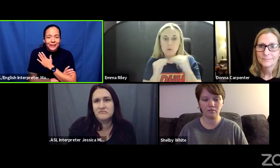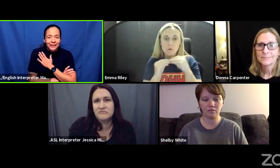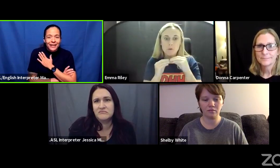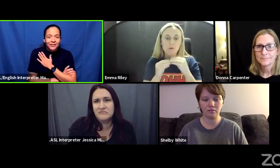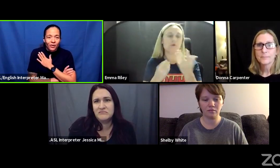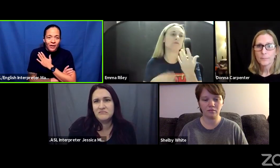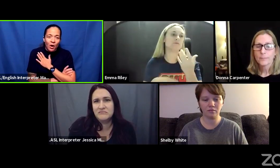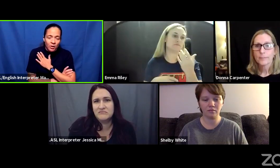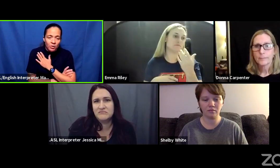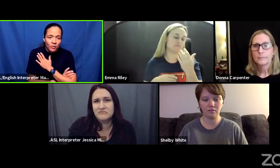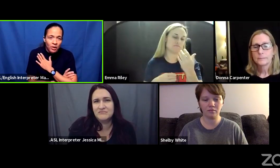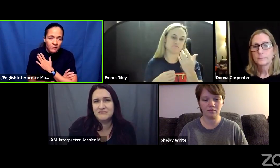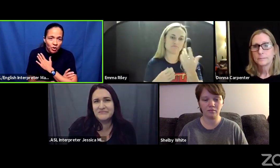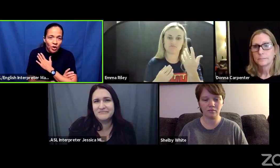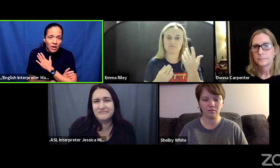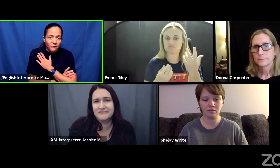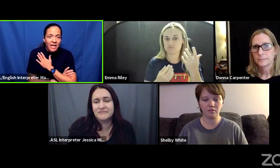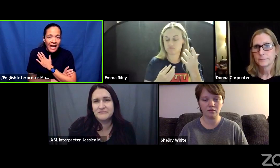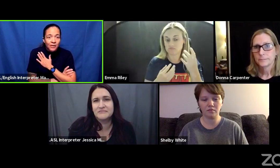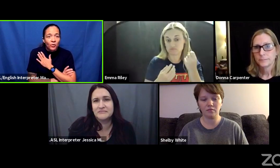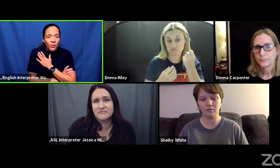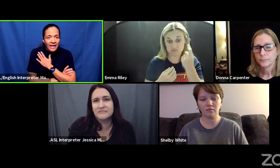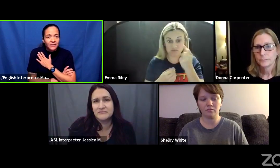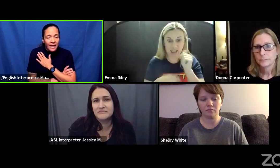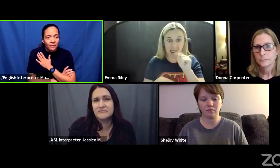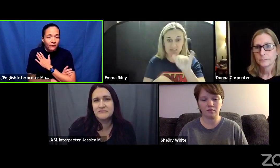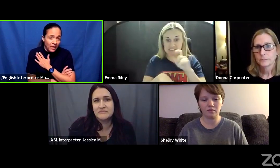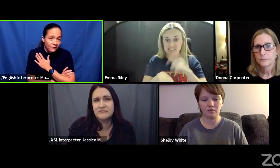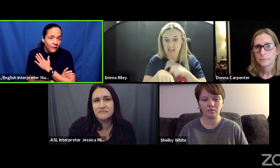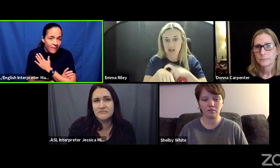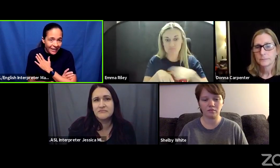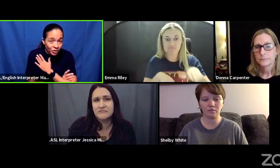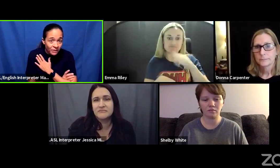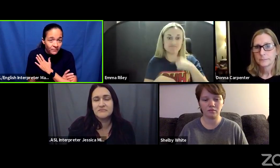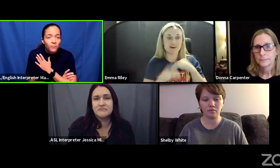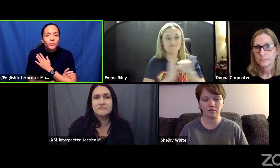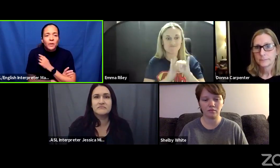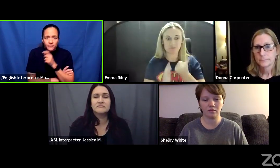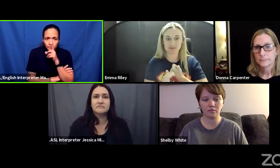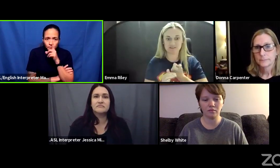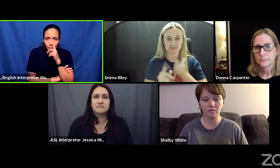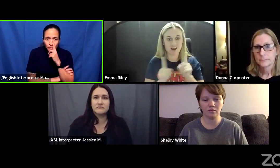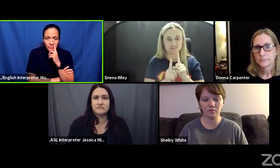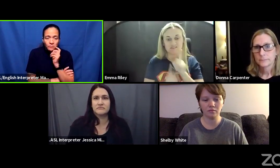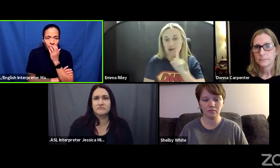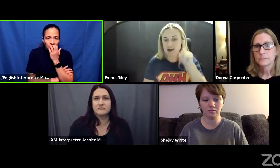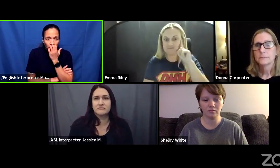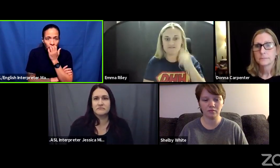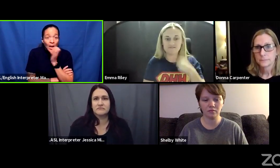know, because at 6, are you really mature enough to handle that type of information?